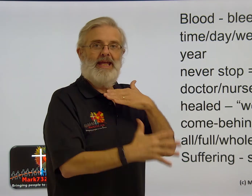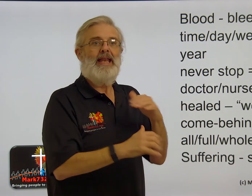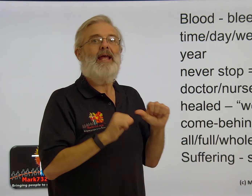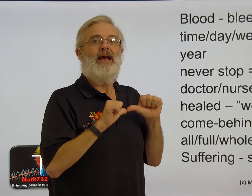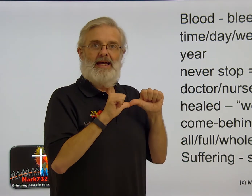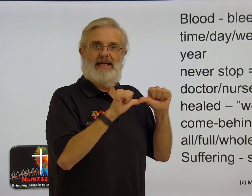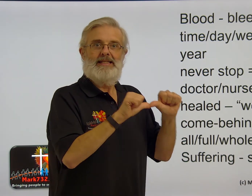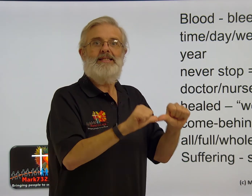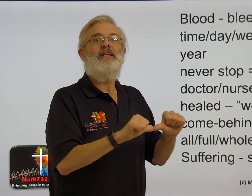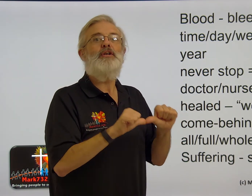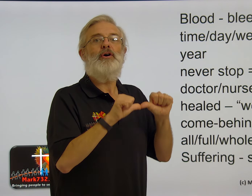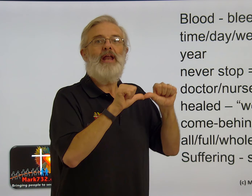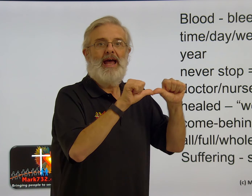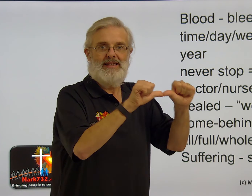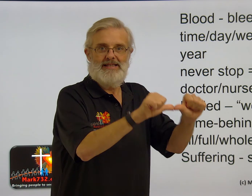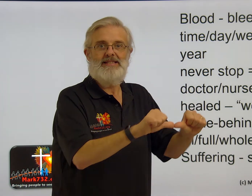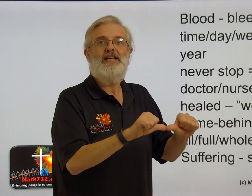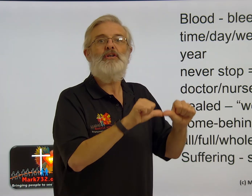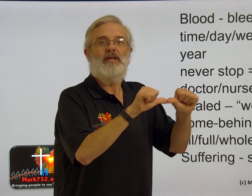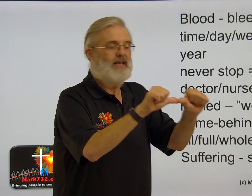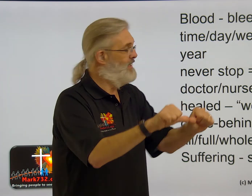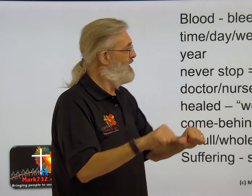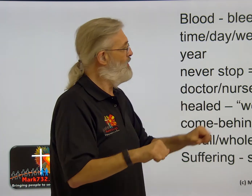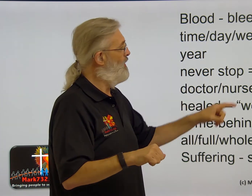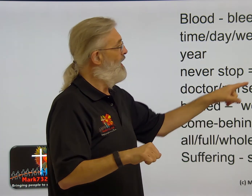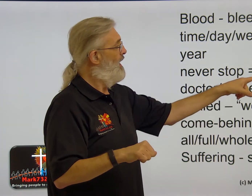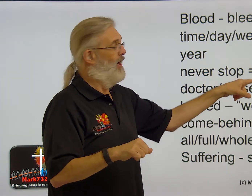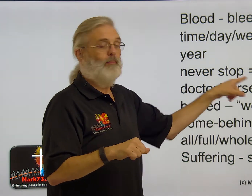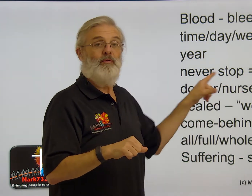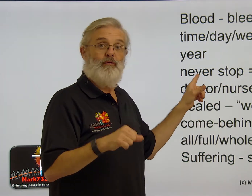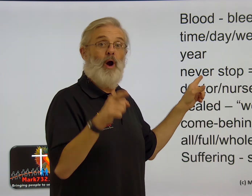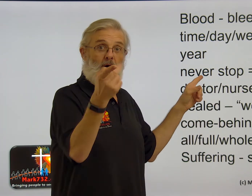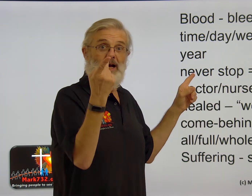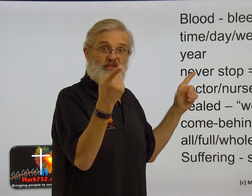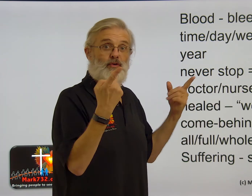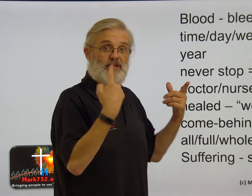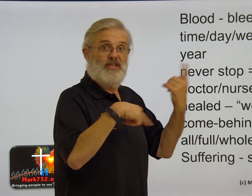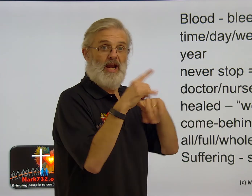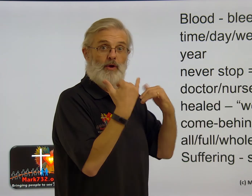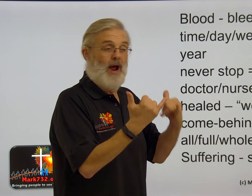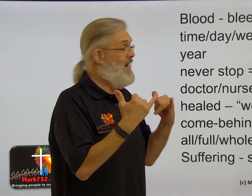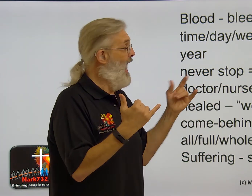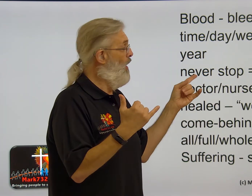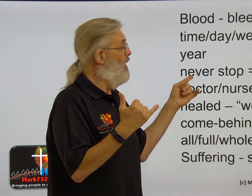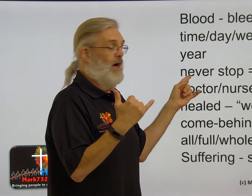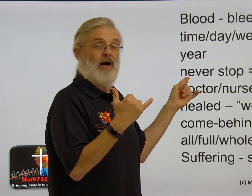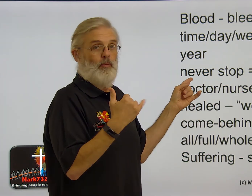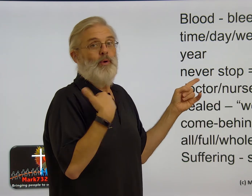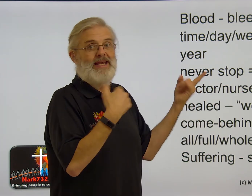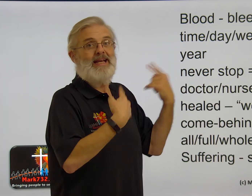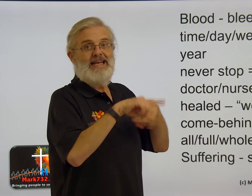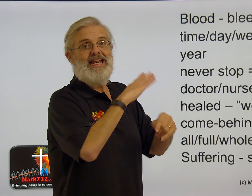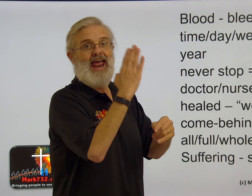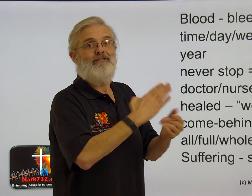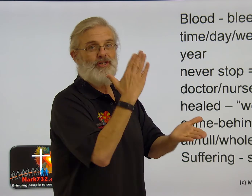bleeding continued and continued and continued. For us, for signing right now, we did never